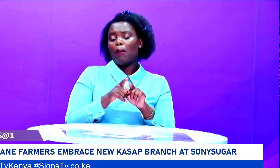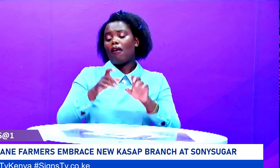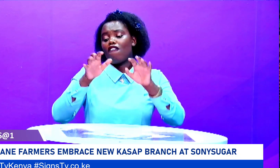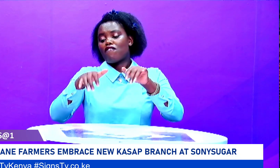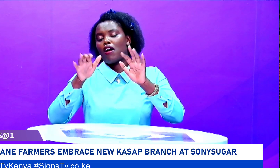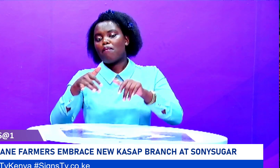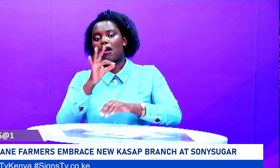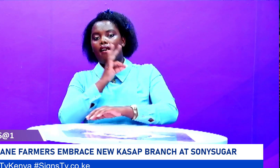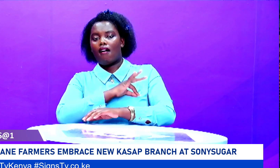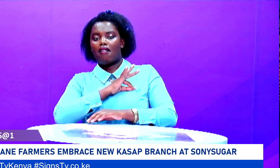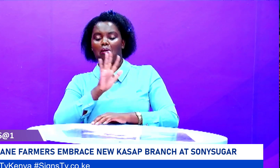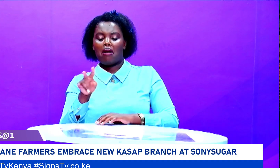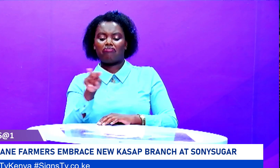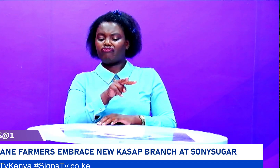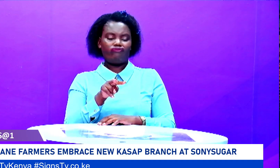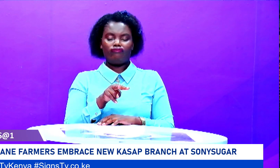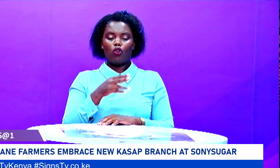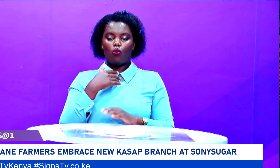farmers' earning.